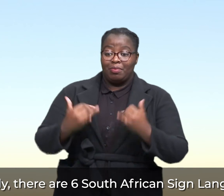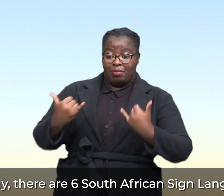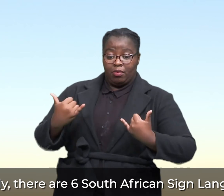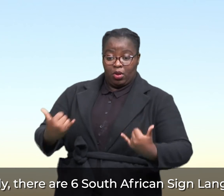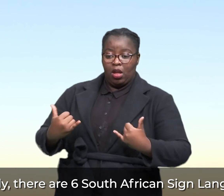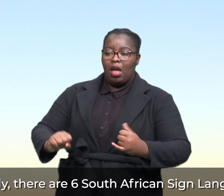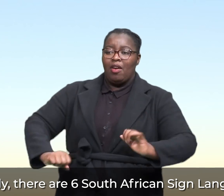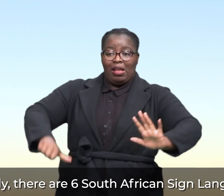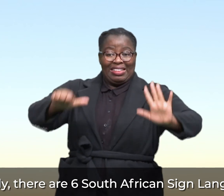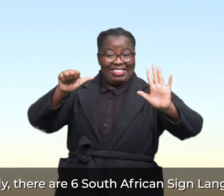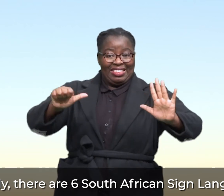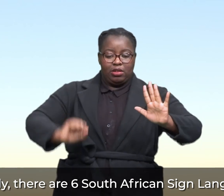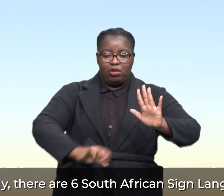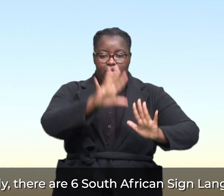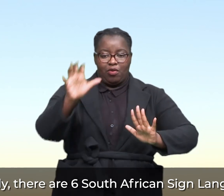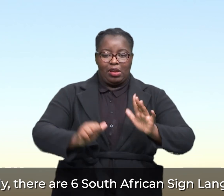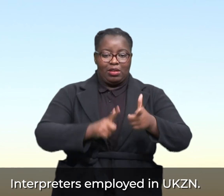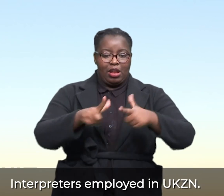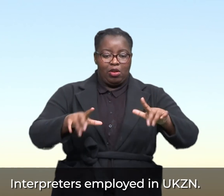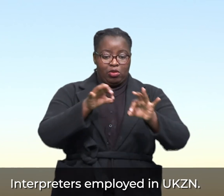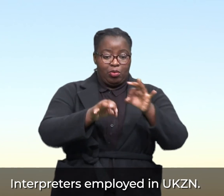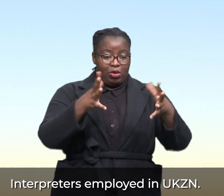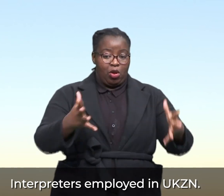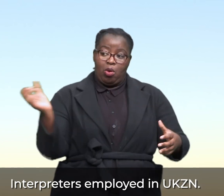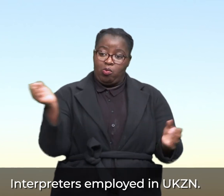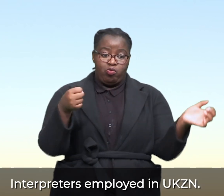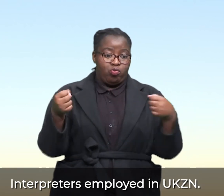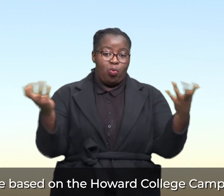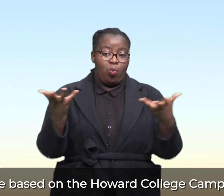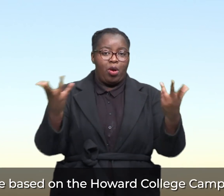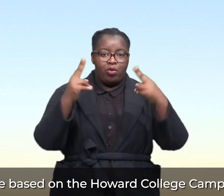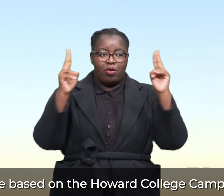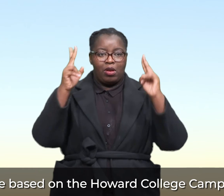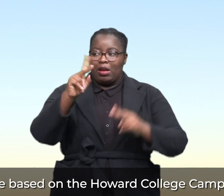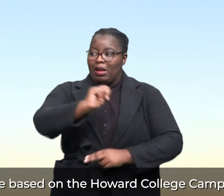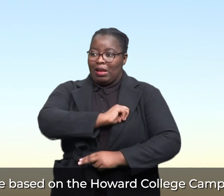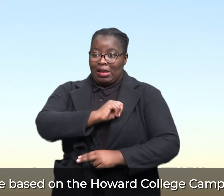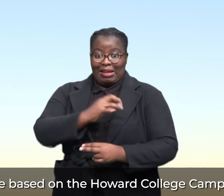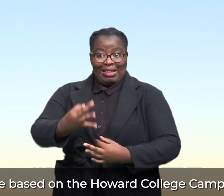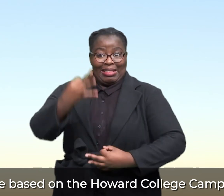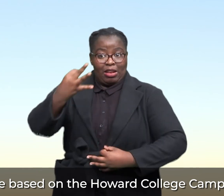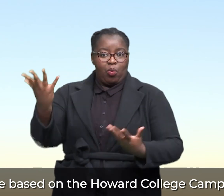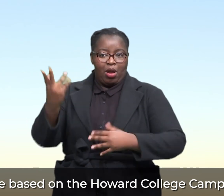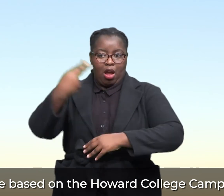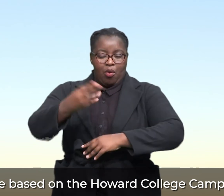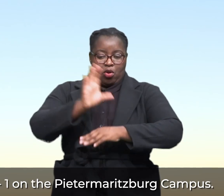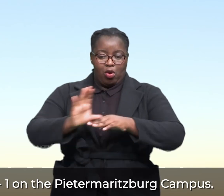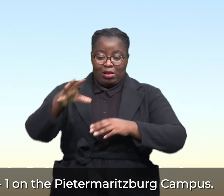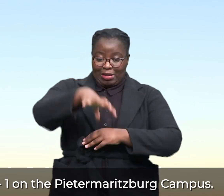Currently, there are 6 South African Sign Language interpreters employed in UKZN. 3 are based on the Howard College campus, 1 on